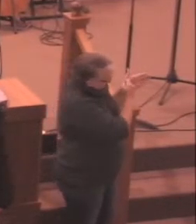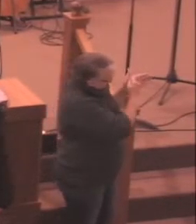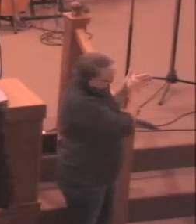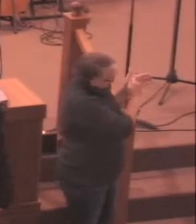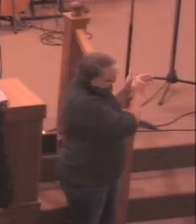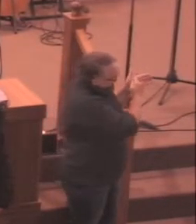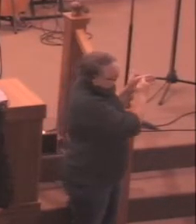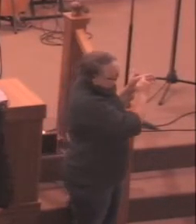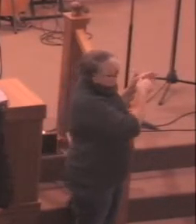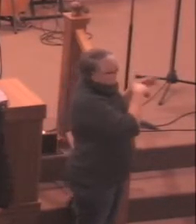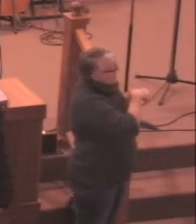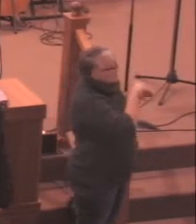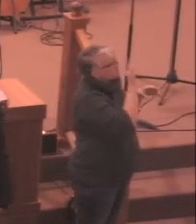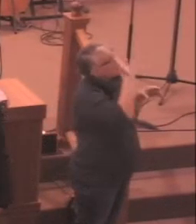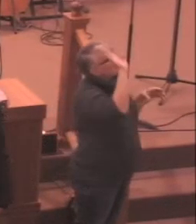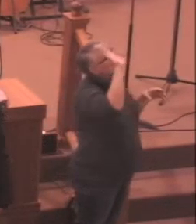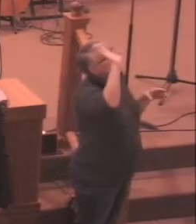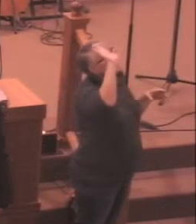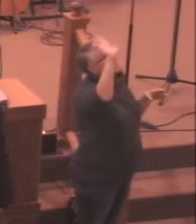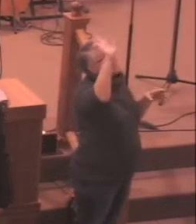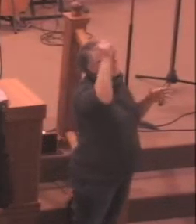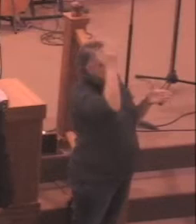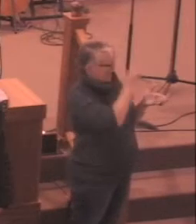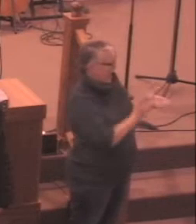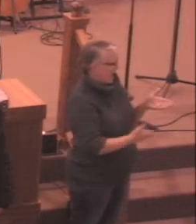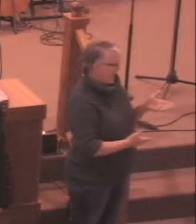of his hand, which is